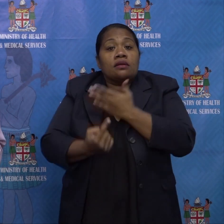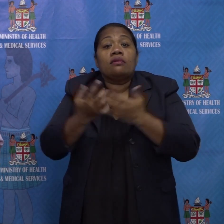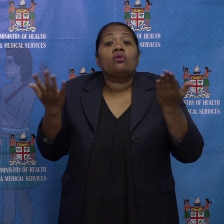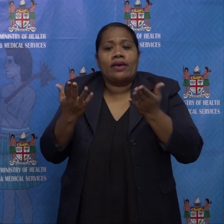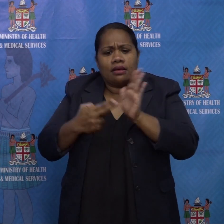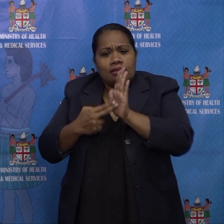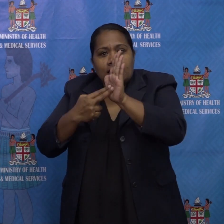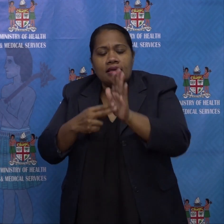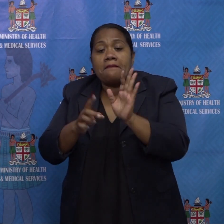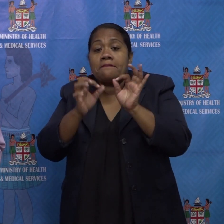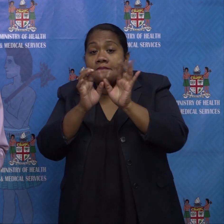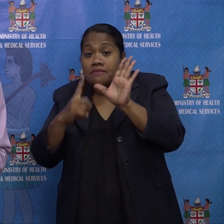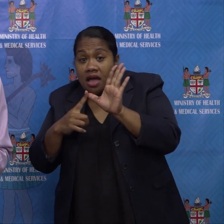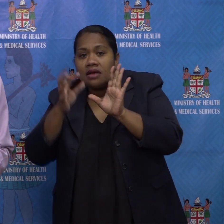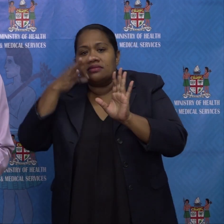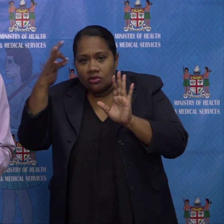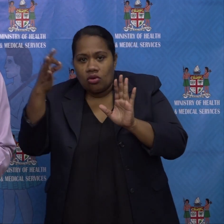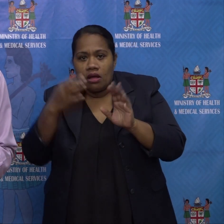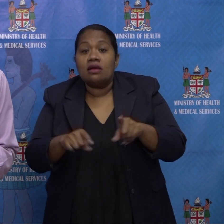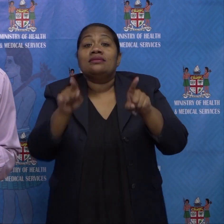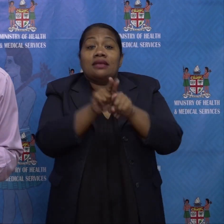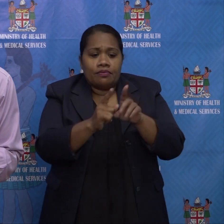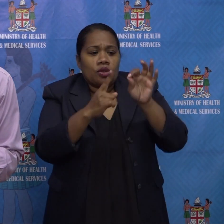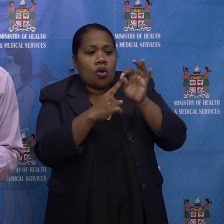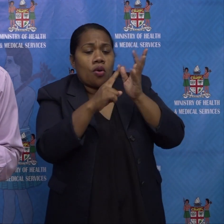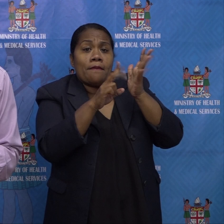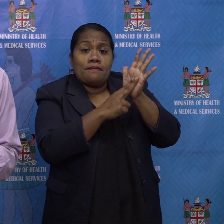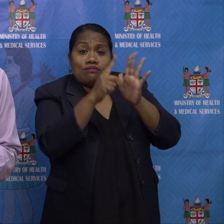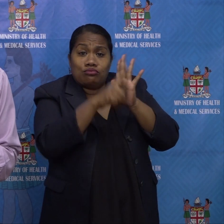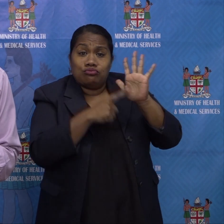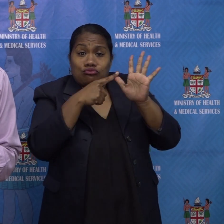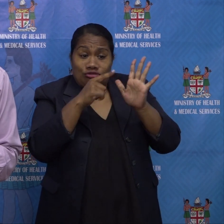and Singatoka, as well as the Punjas and the Kamikamida health centers in Lotoka.